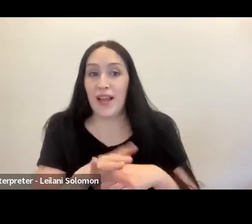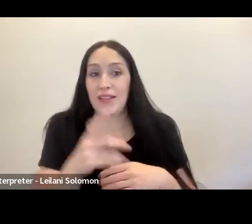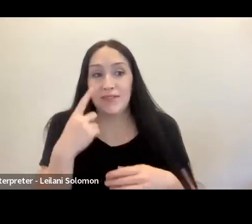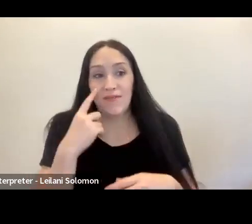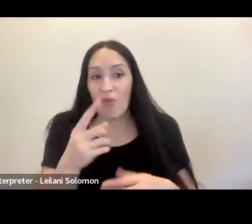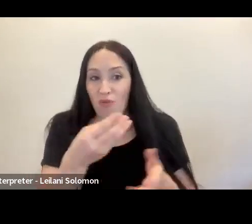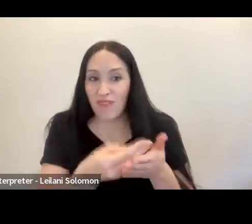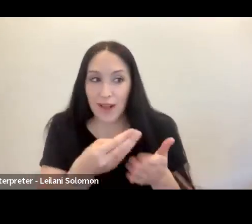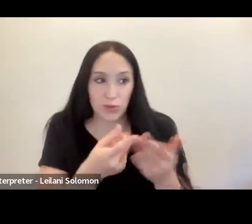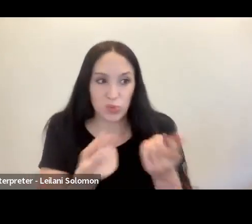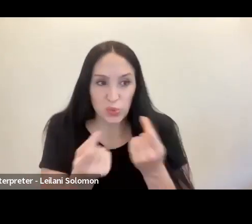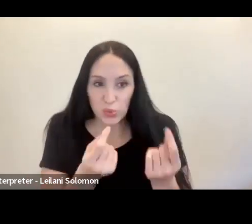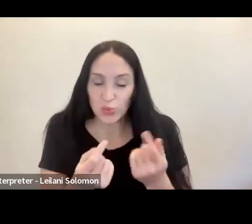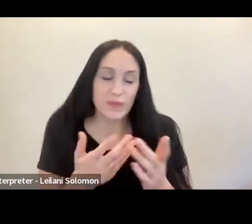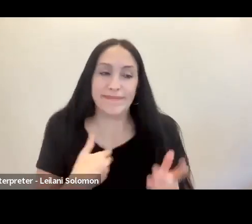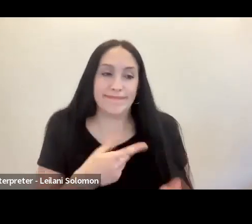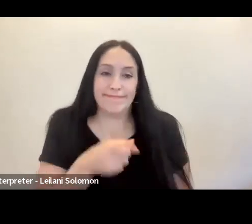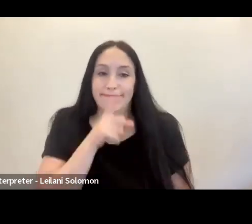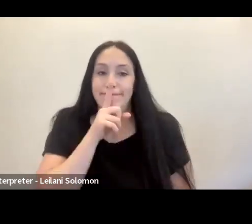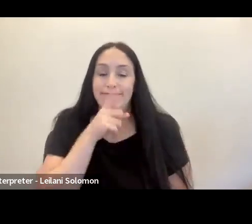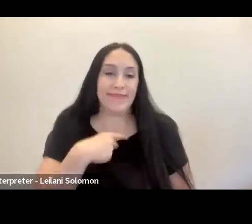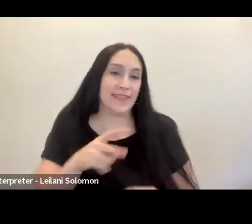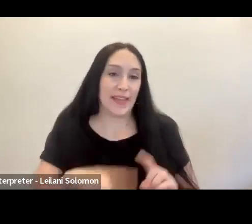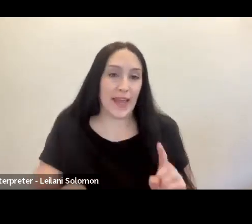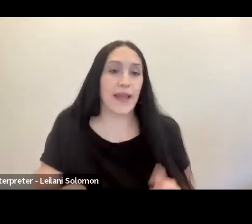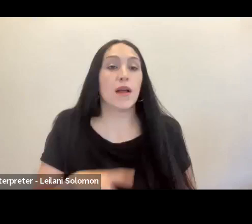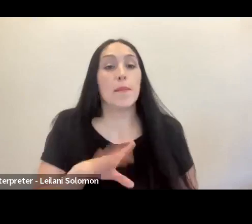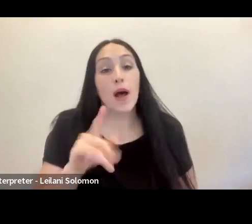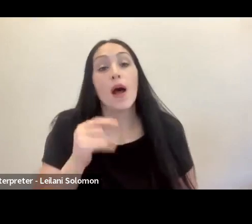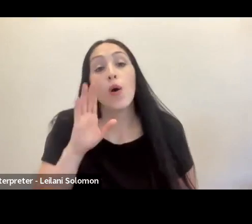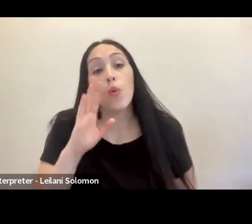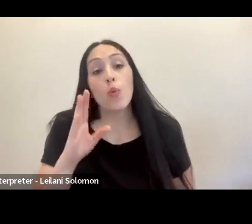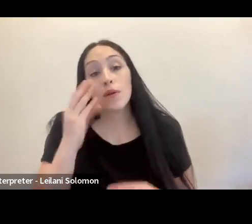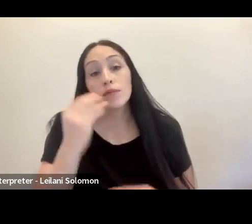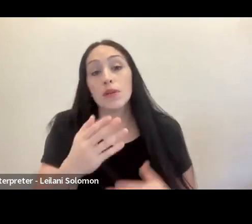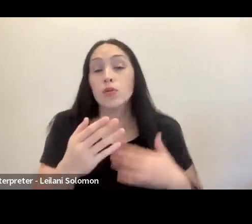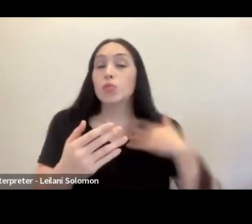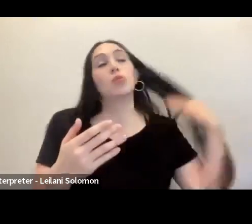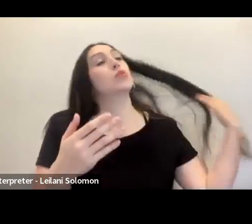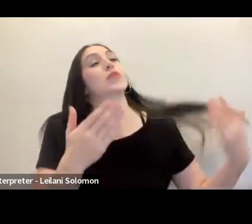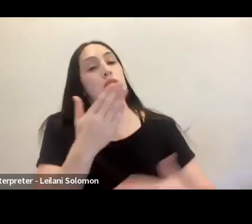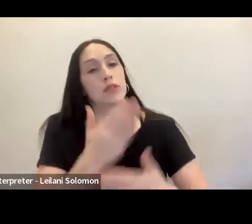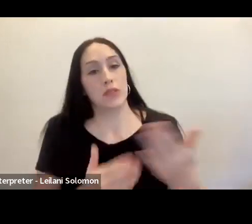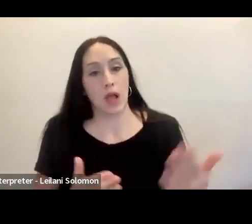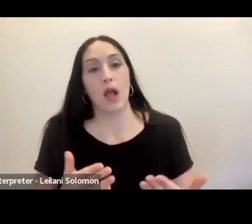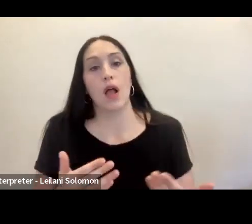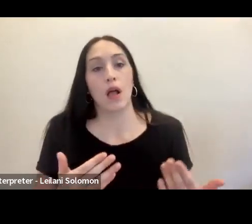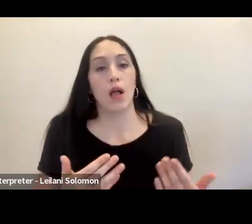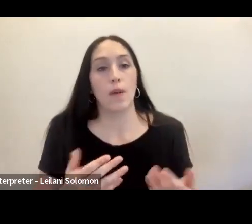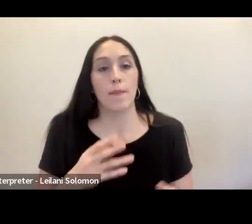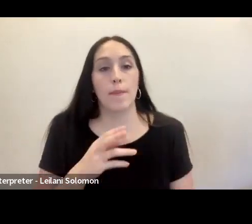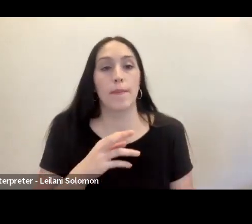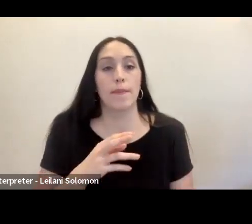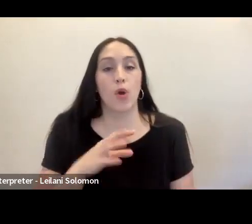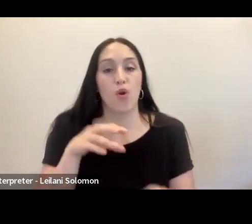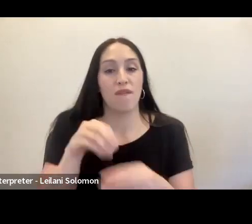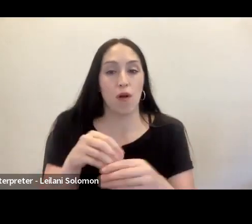offer, some are in the market, some are not, like our FDIC option. And our FDIC option